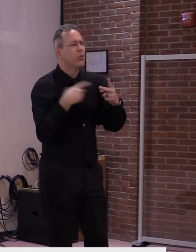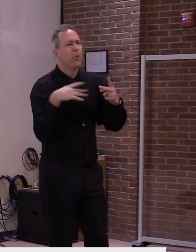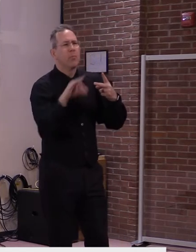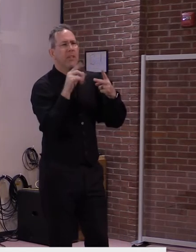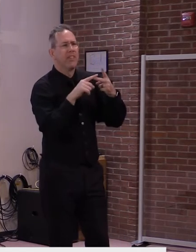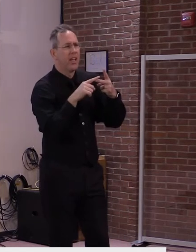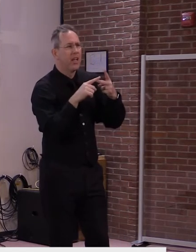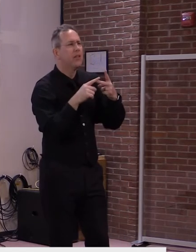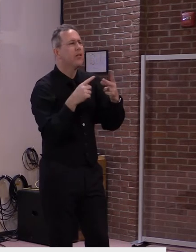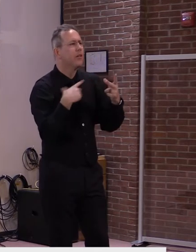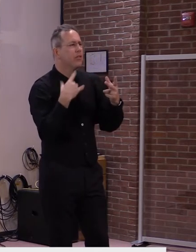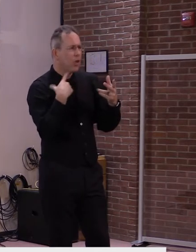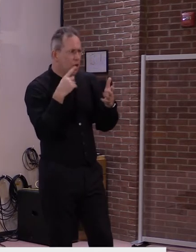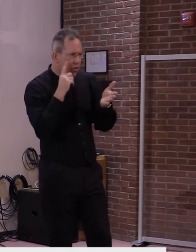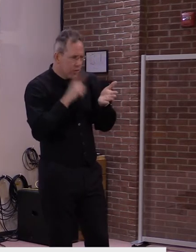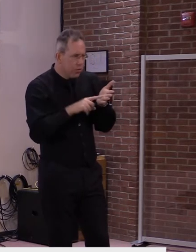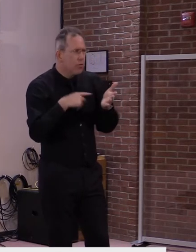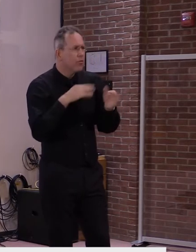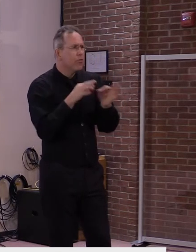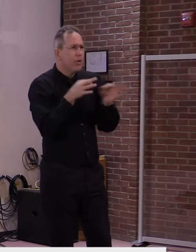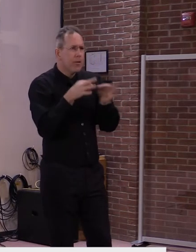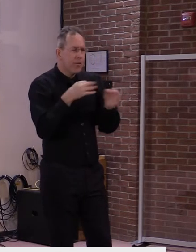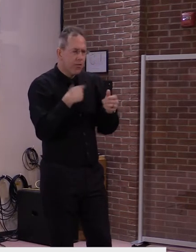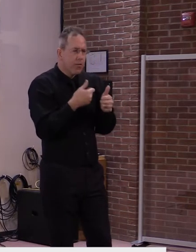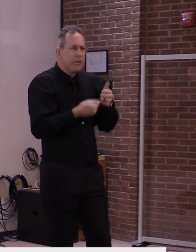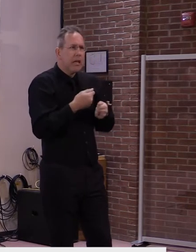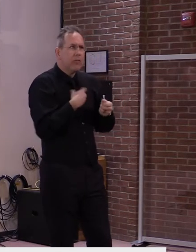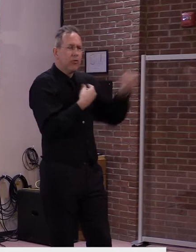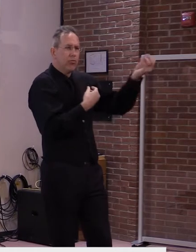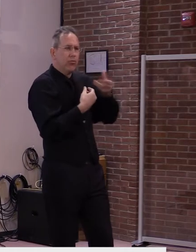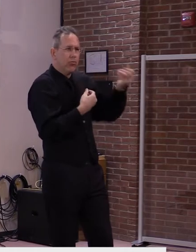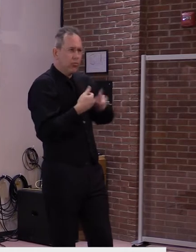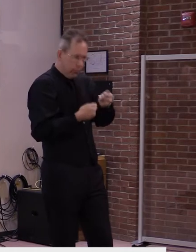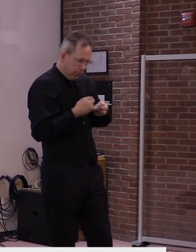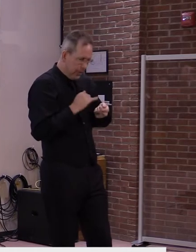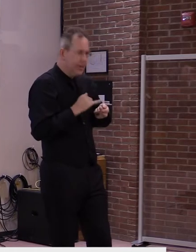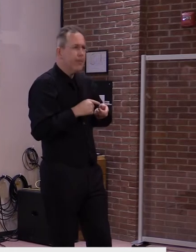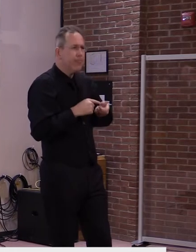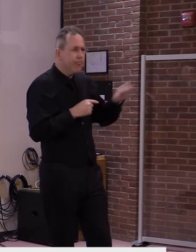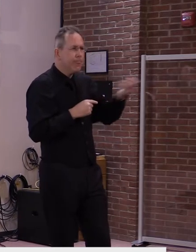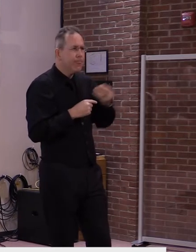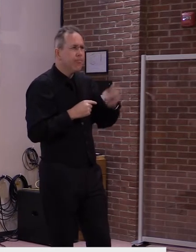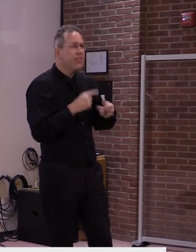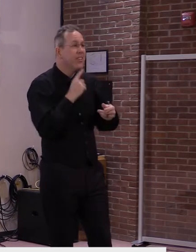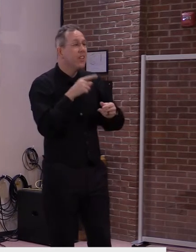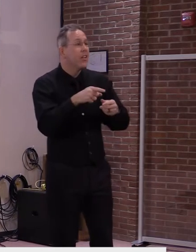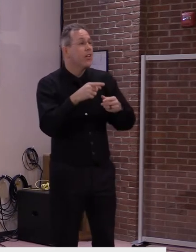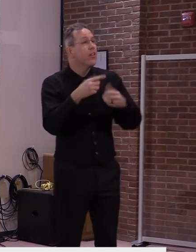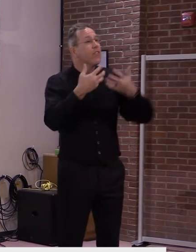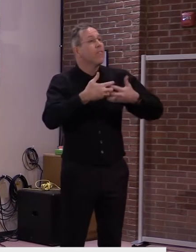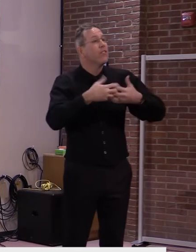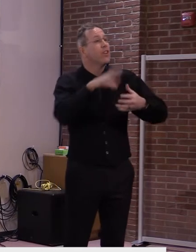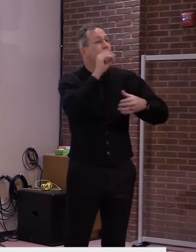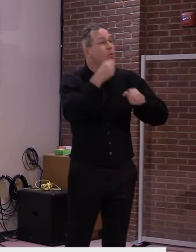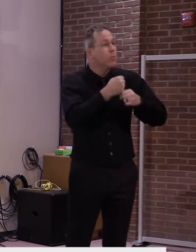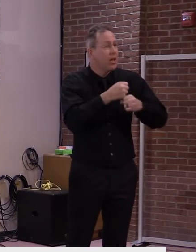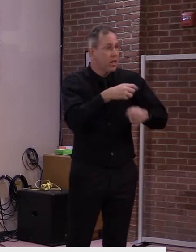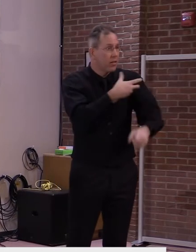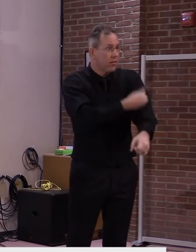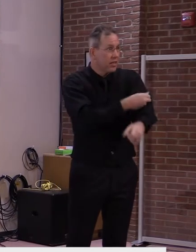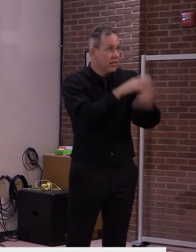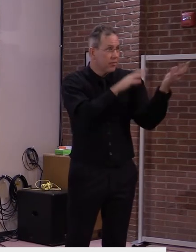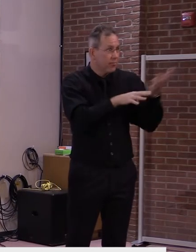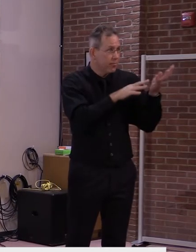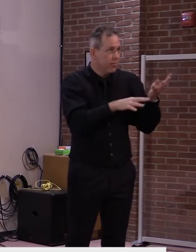received, including that the standing recommendation from the manufacturer is to waste doses in this